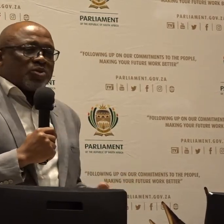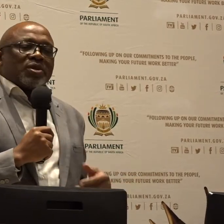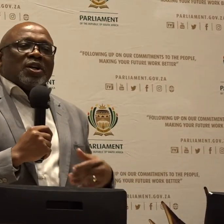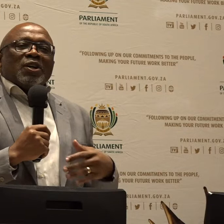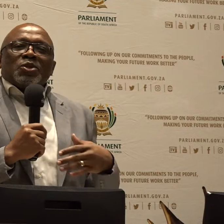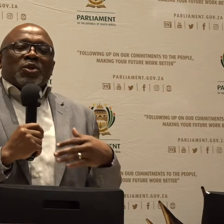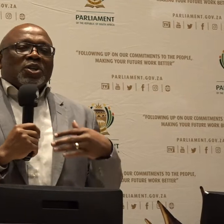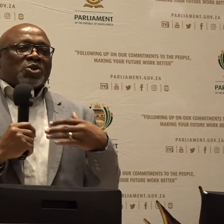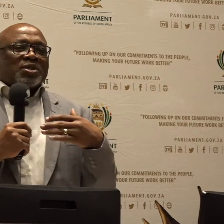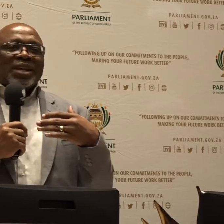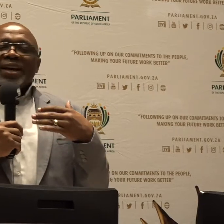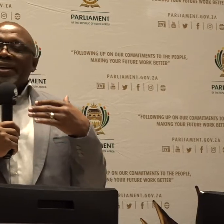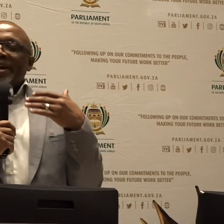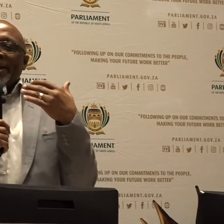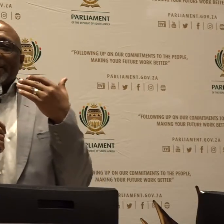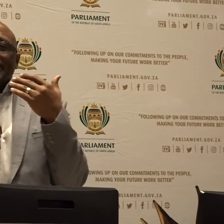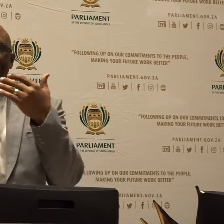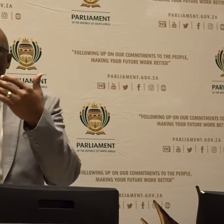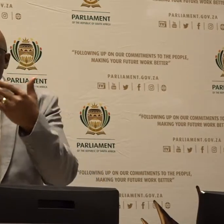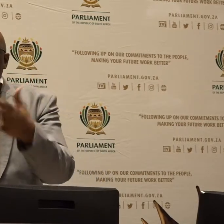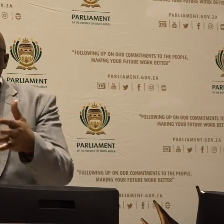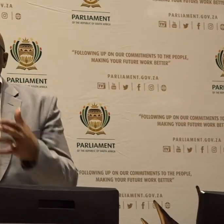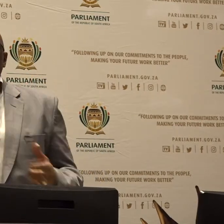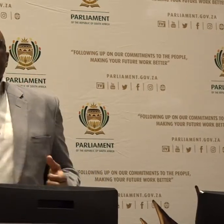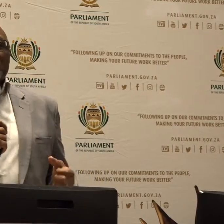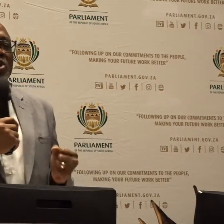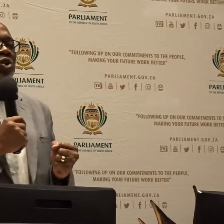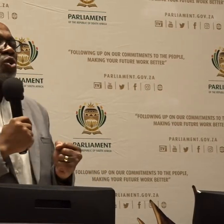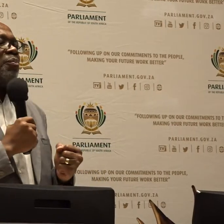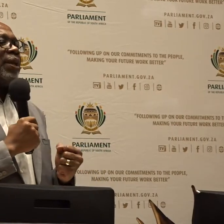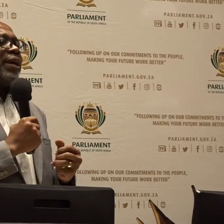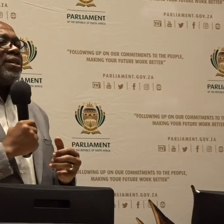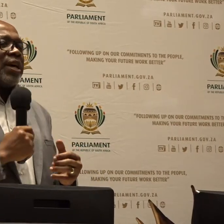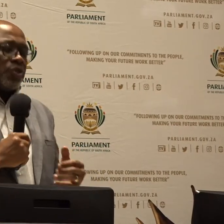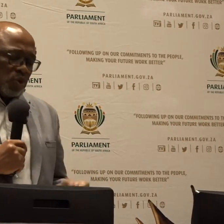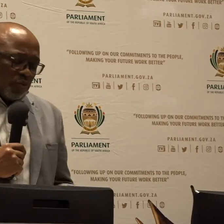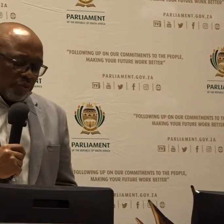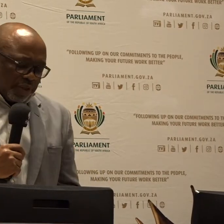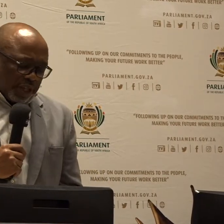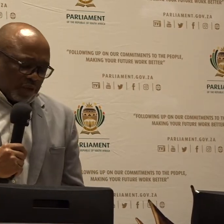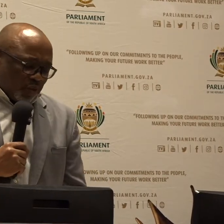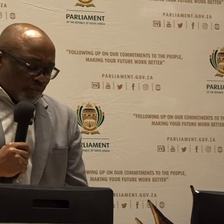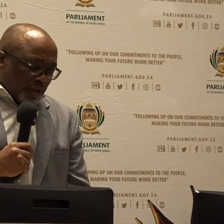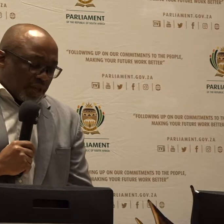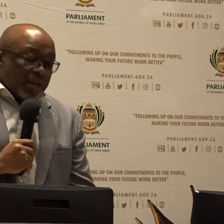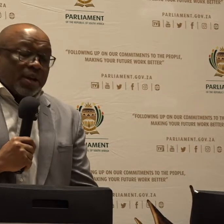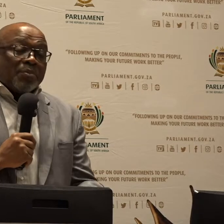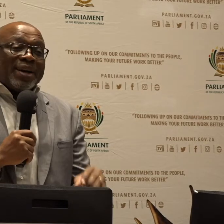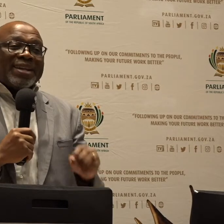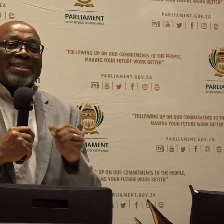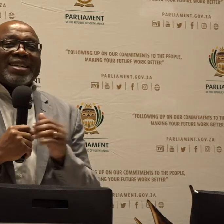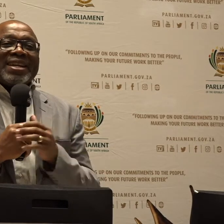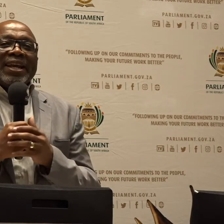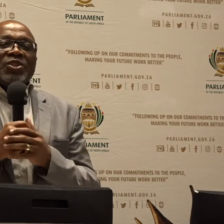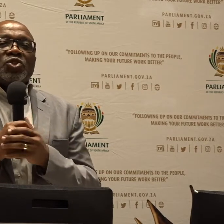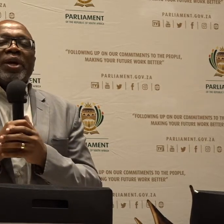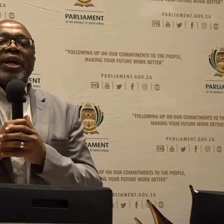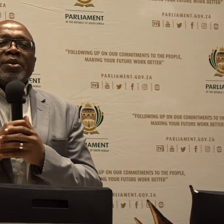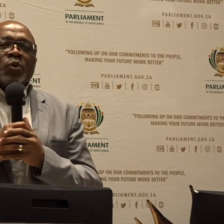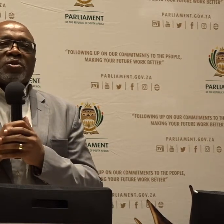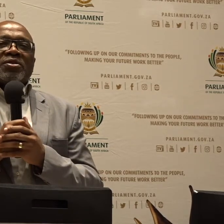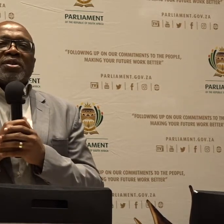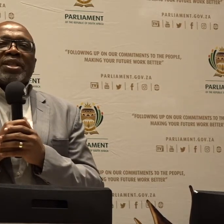potholes to issues like a road that is not complete and so forth and so forth but as it